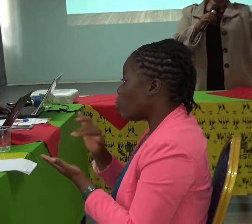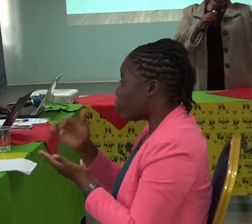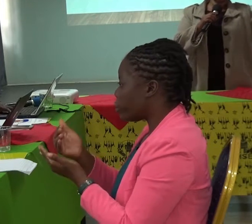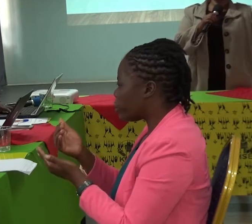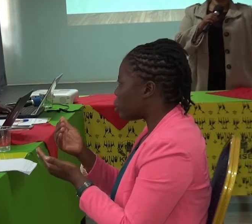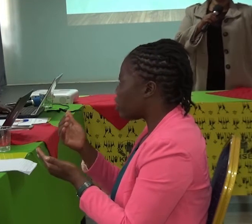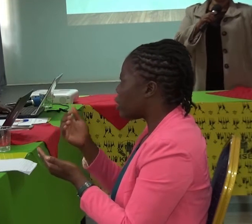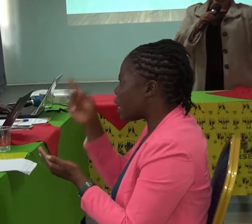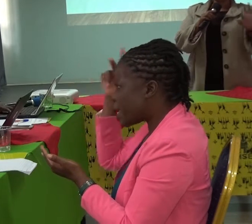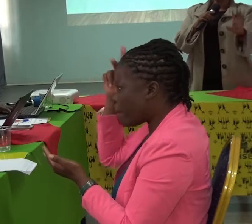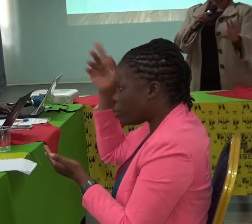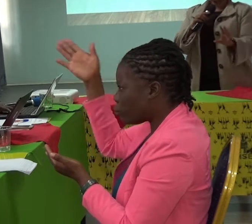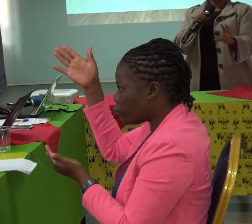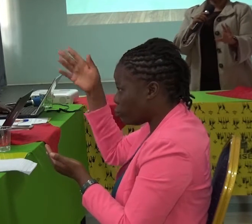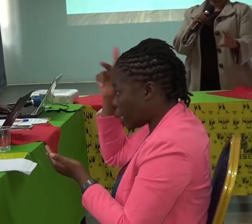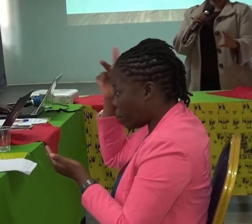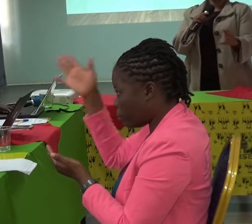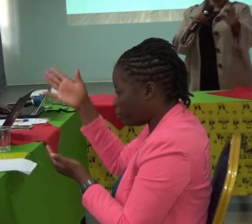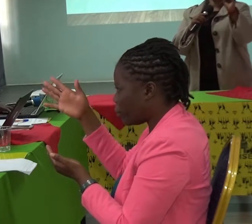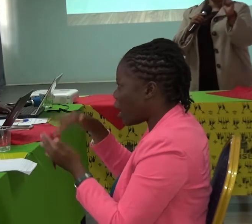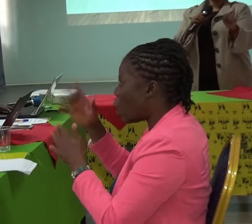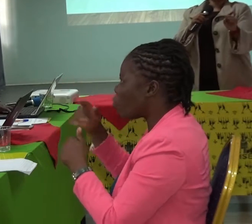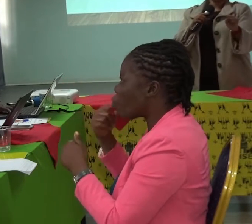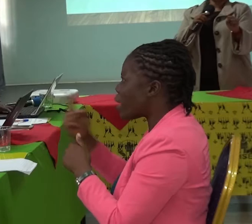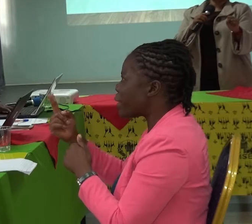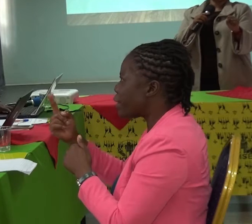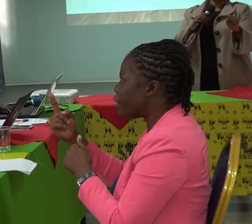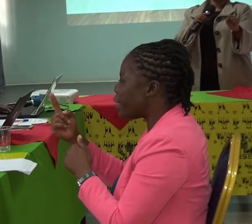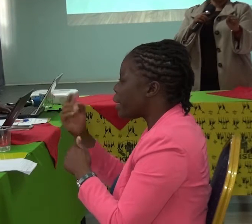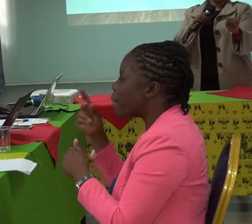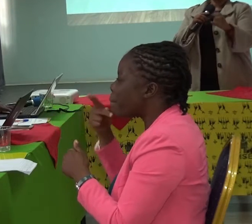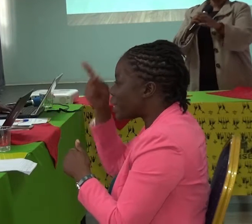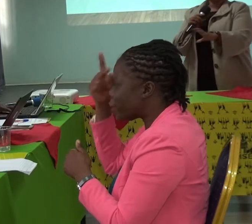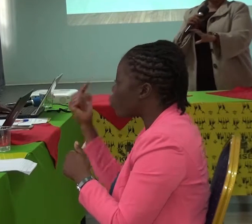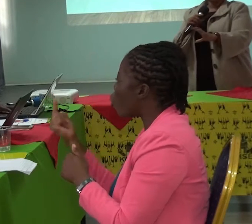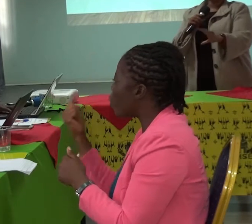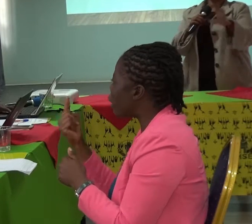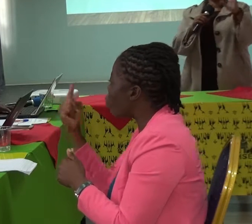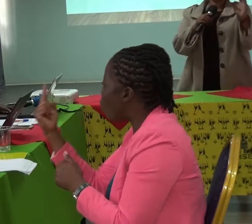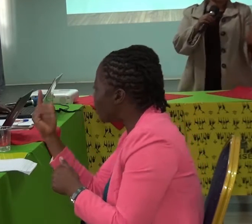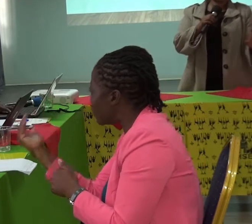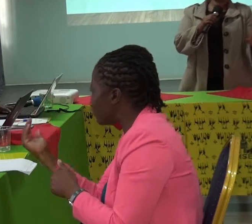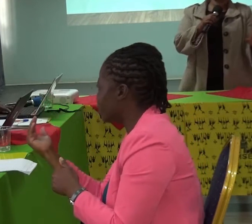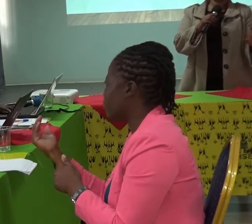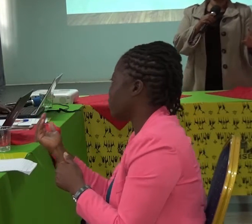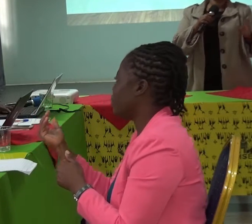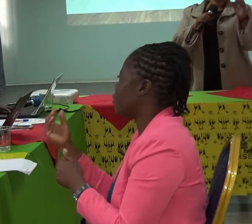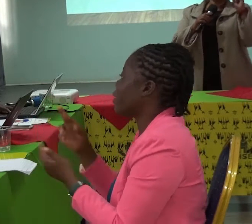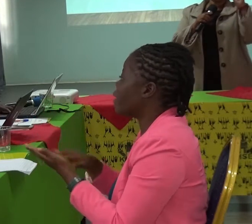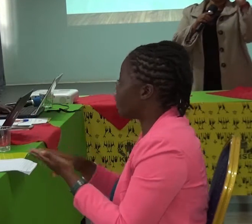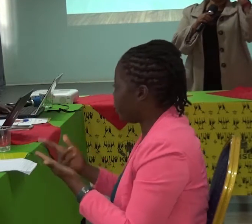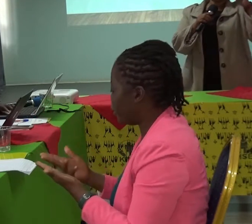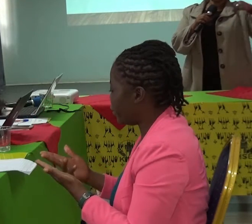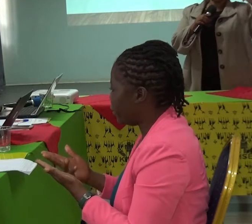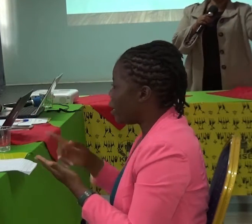sub-county in Kiambu, and out of 100 parents, only 5 children are registered. I go to another place, only 10 are registered.